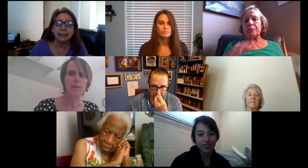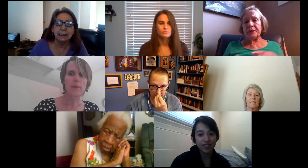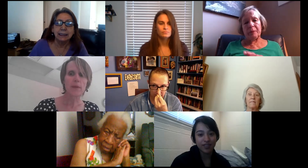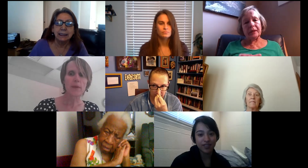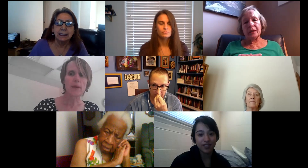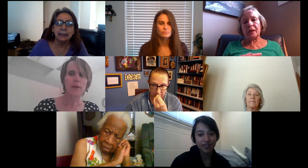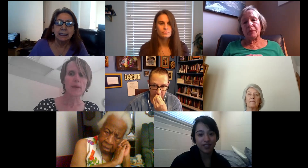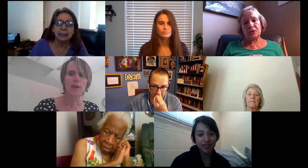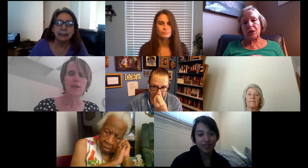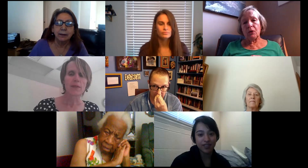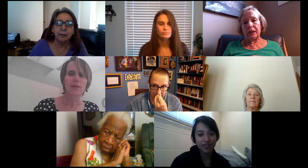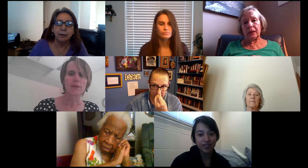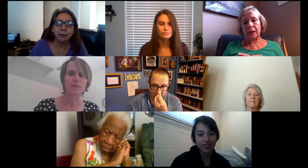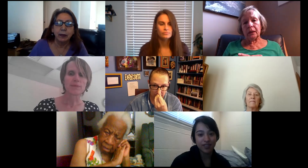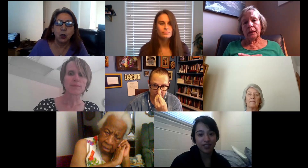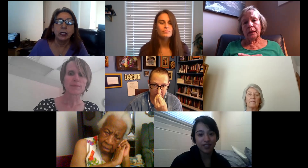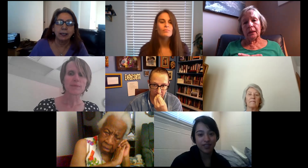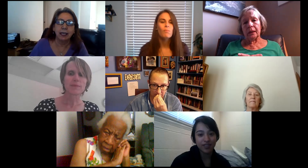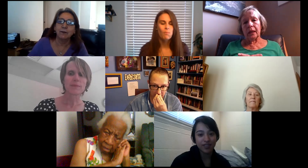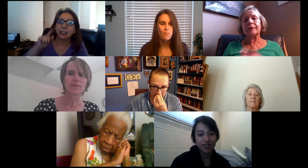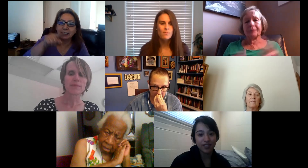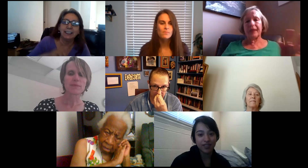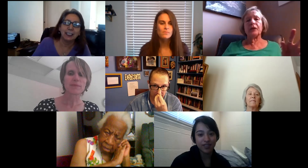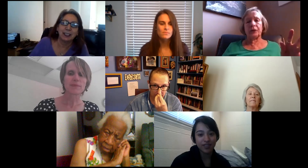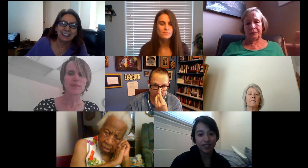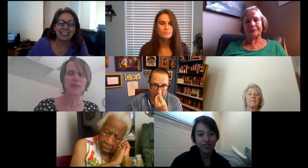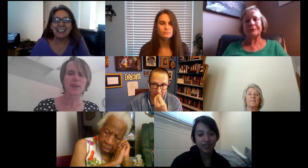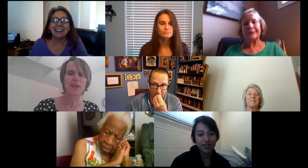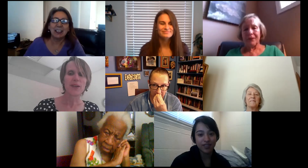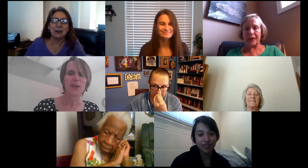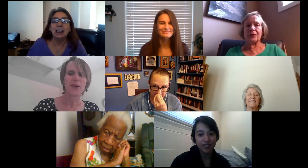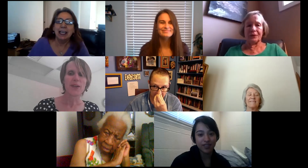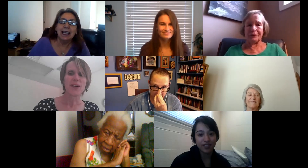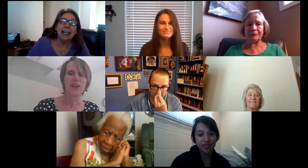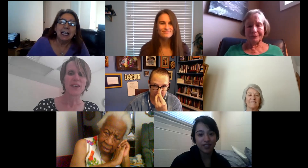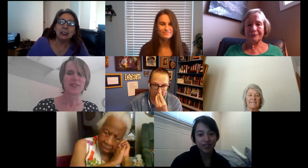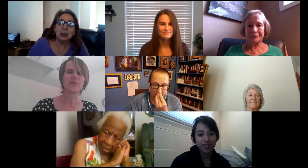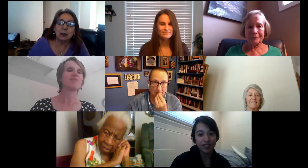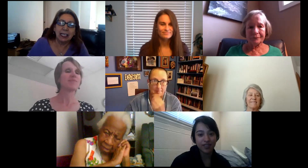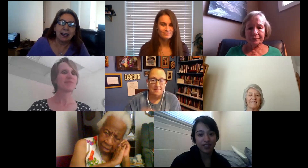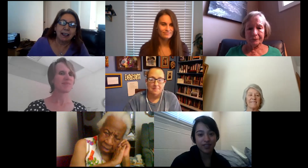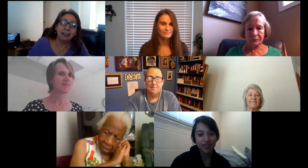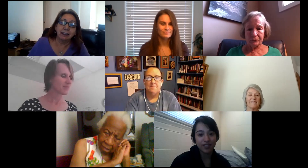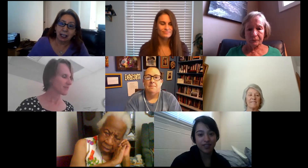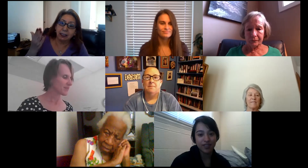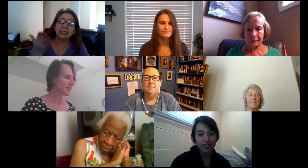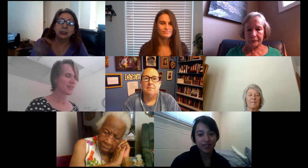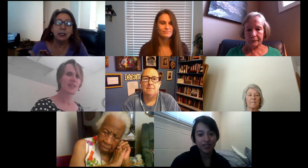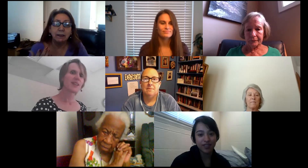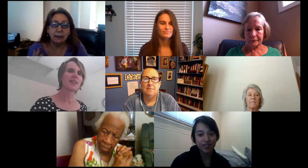speak a little more slowly? Okay, I forget. Thank See, you. that's what I see. Thank you. So yeah, and that's one of the things